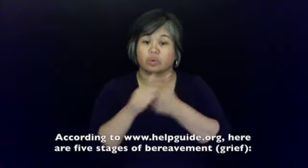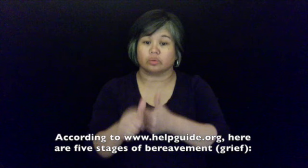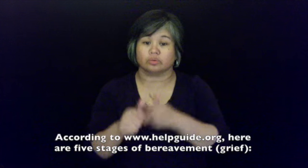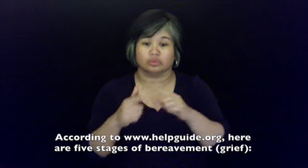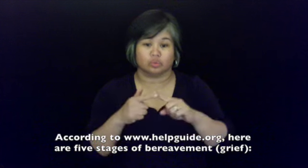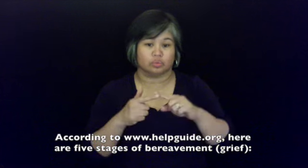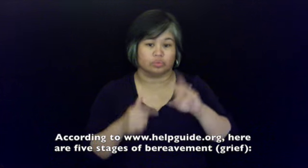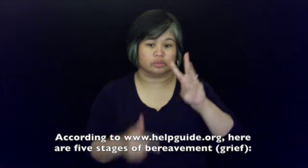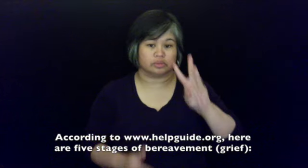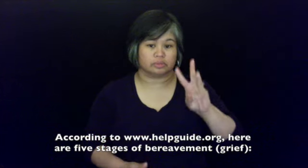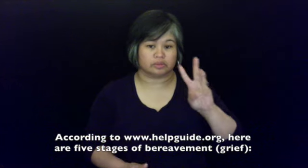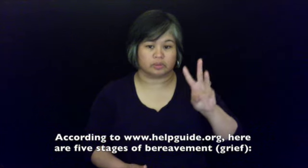According to